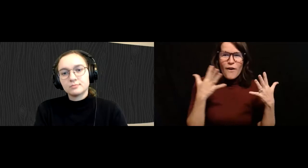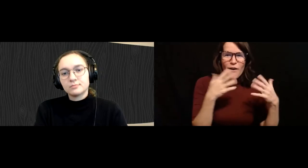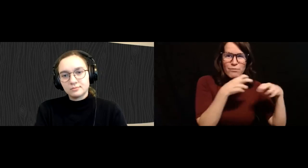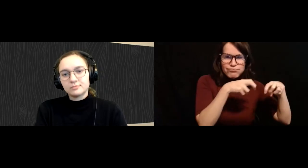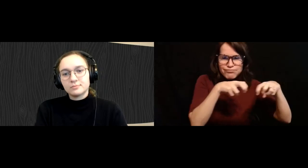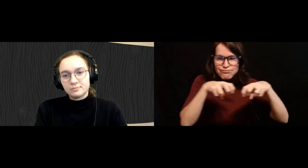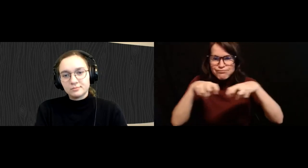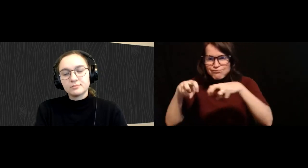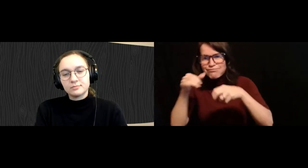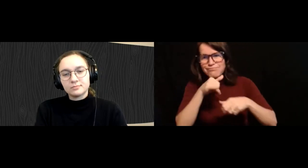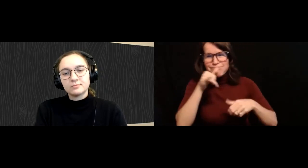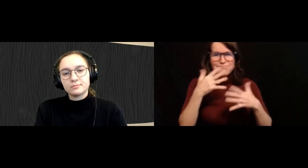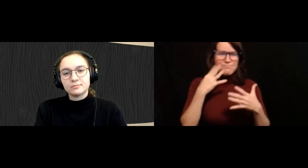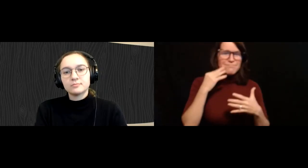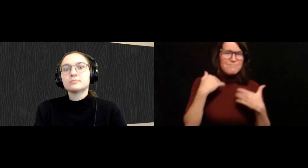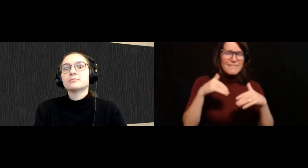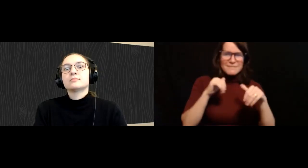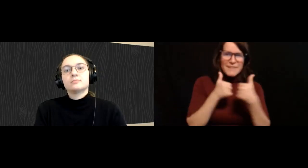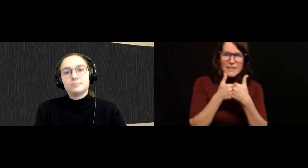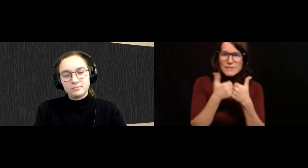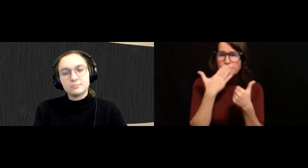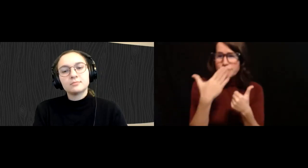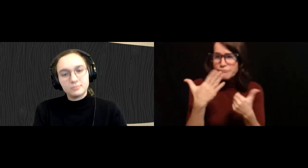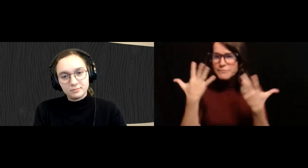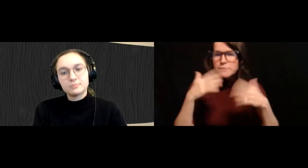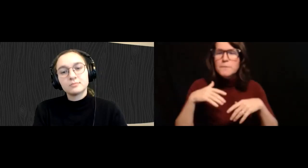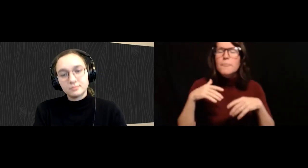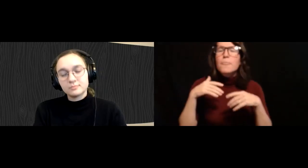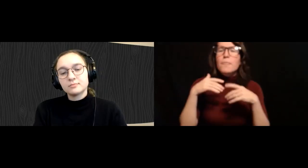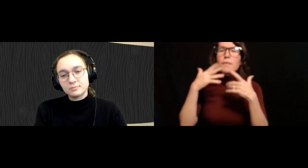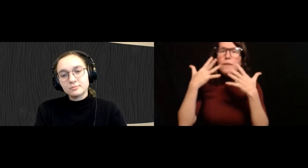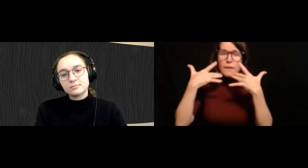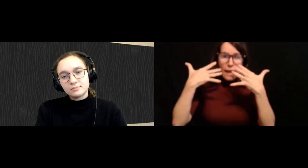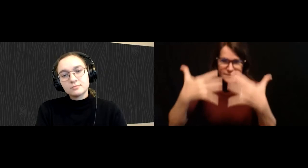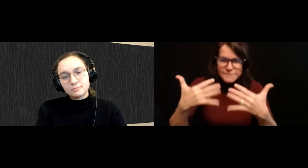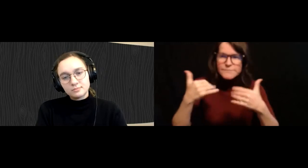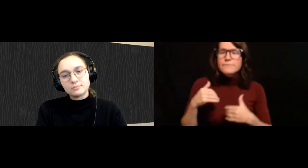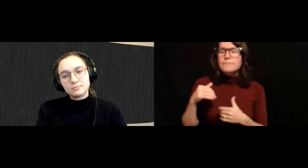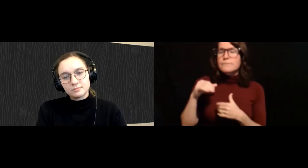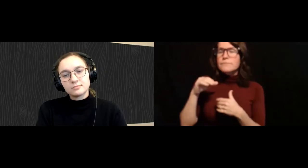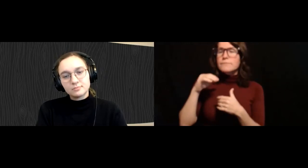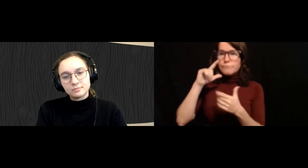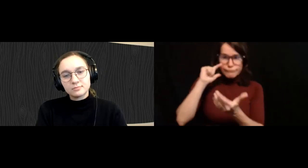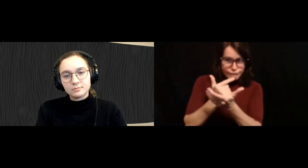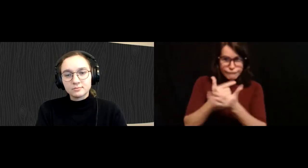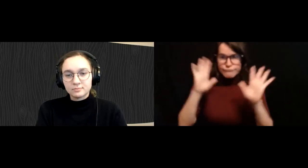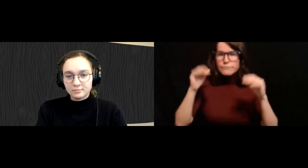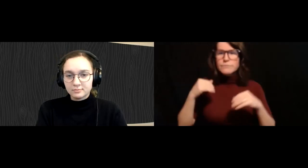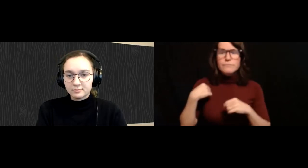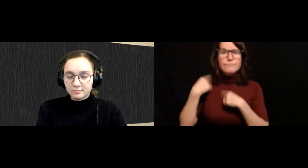in high school. When I got to Gallaudet, that was quite the transition and a rather big challenge. But